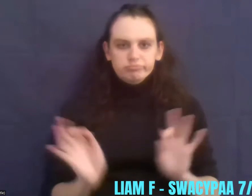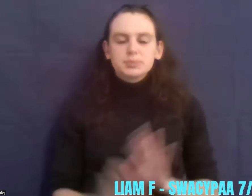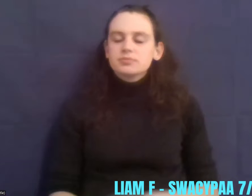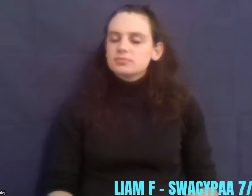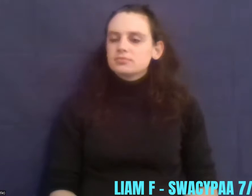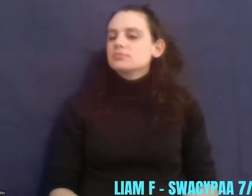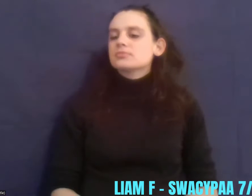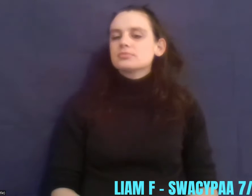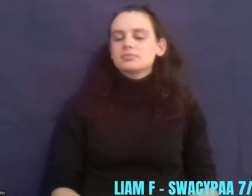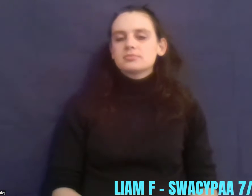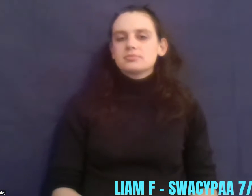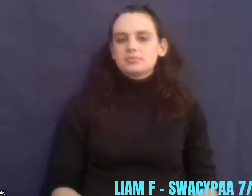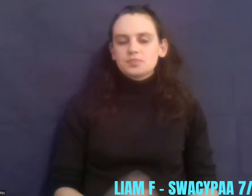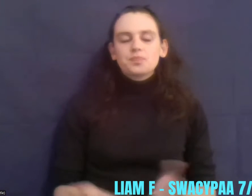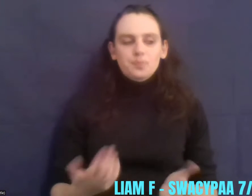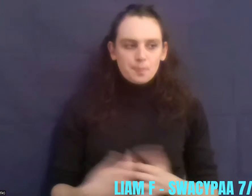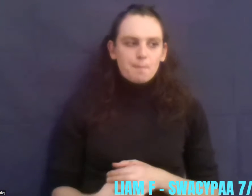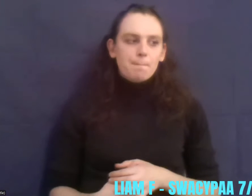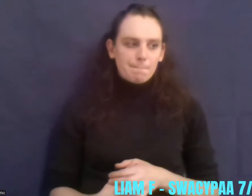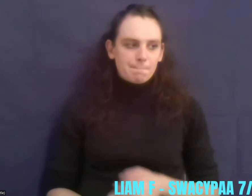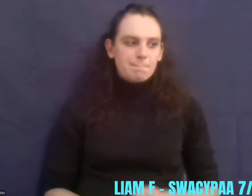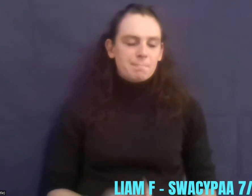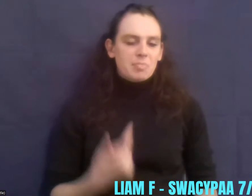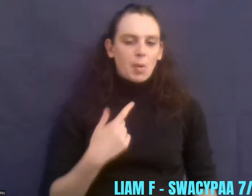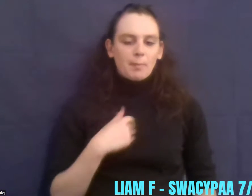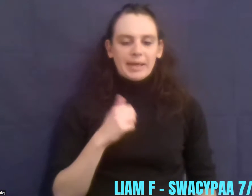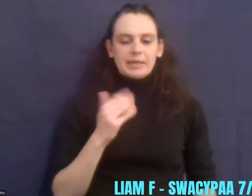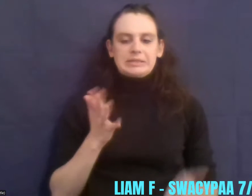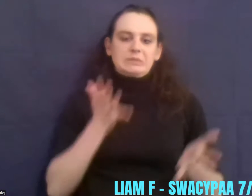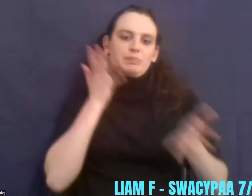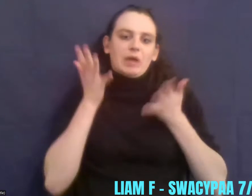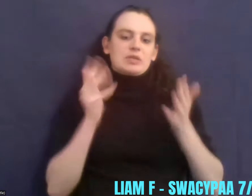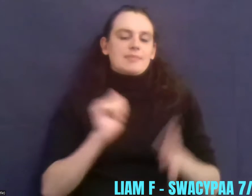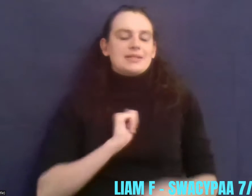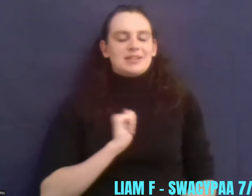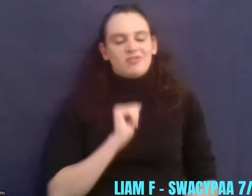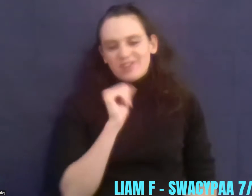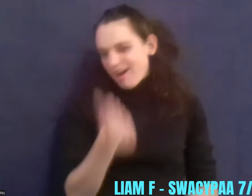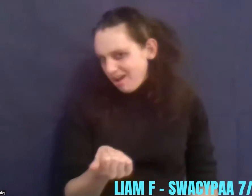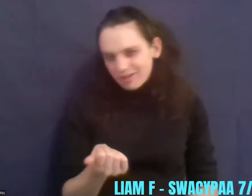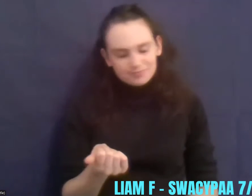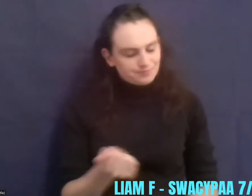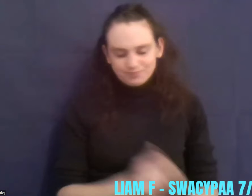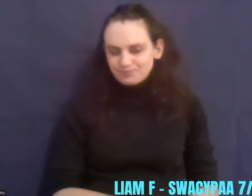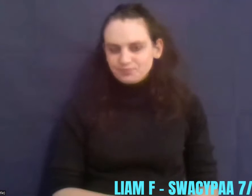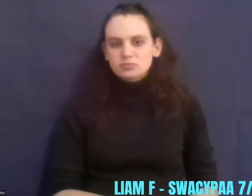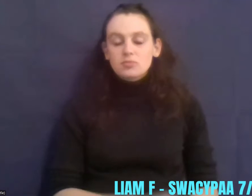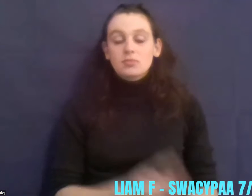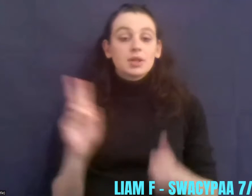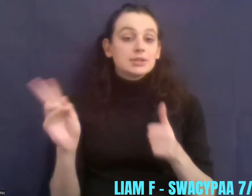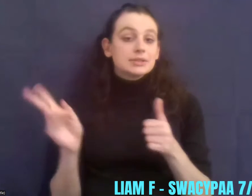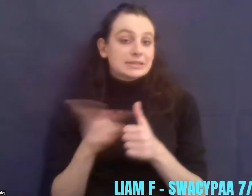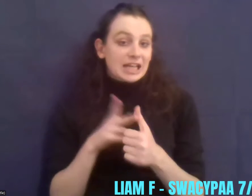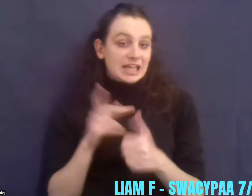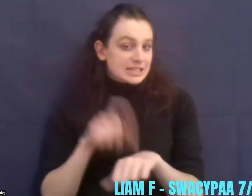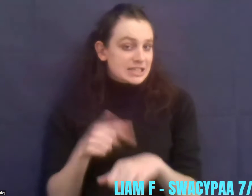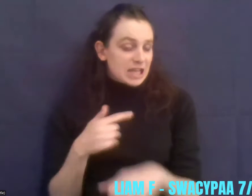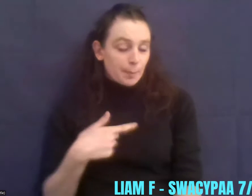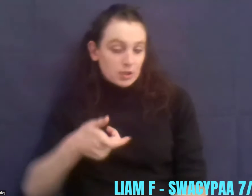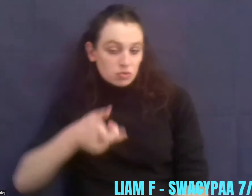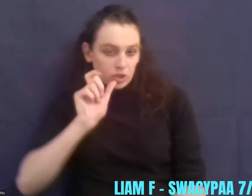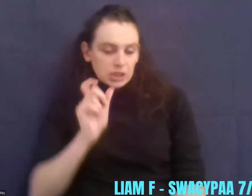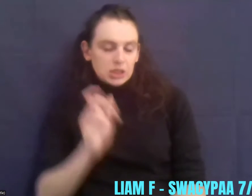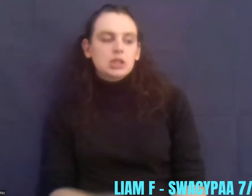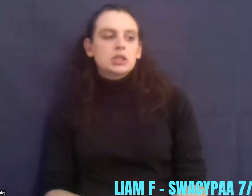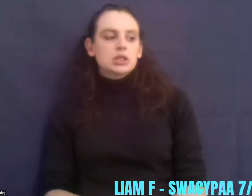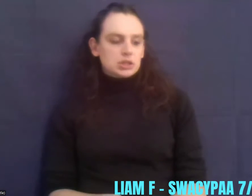total, um, didn't embarrass myself too much, anything like that. Second time, I